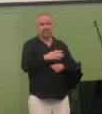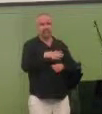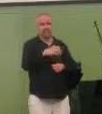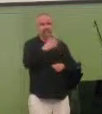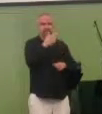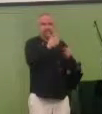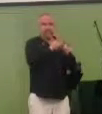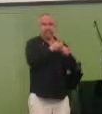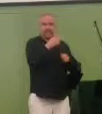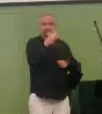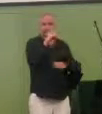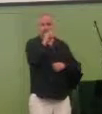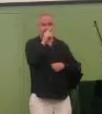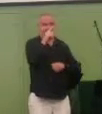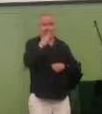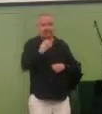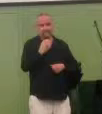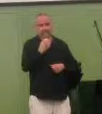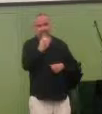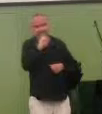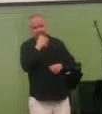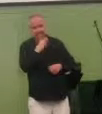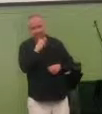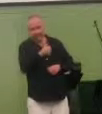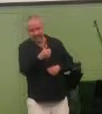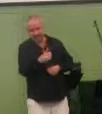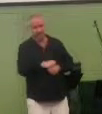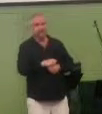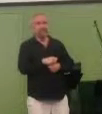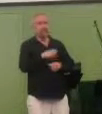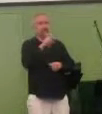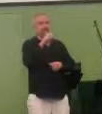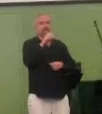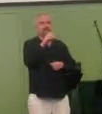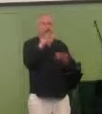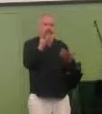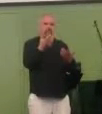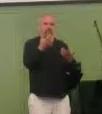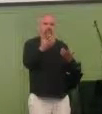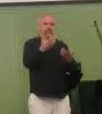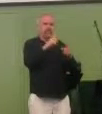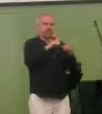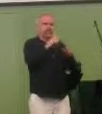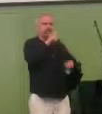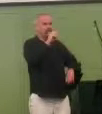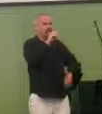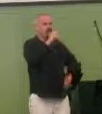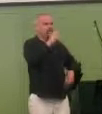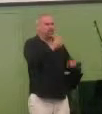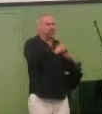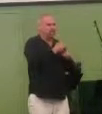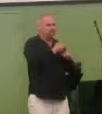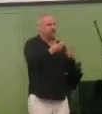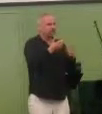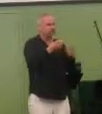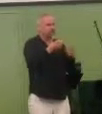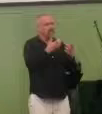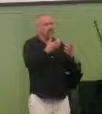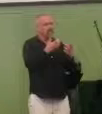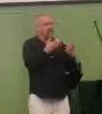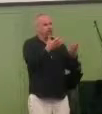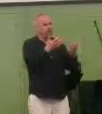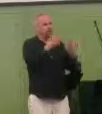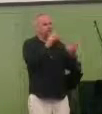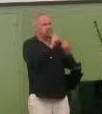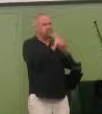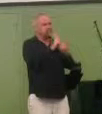explored an interest in bisexuality, both to satisfy his curiosity and to meet like-minded masculine women.